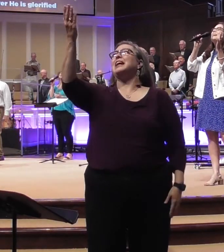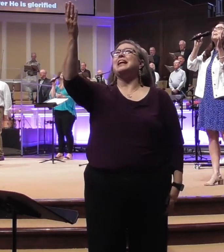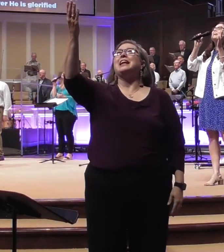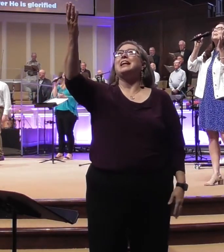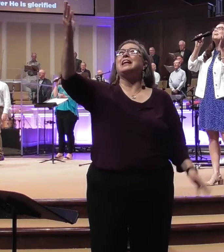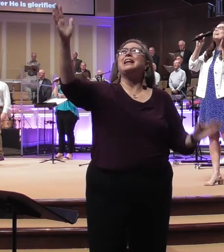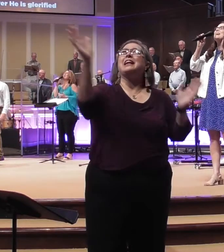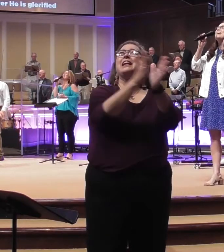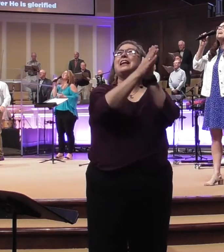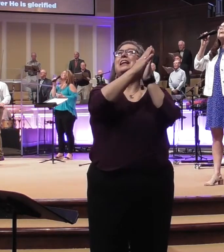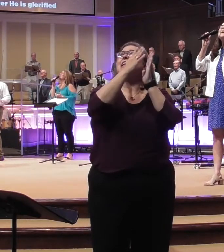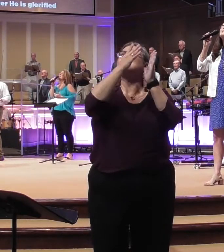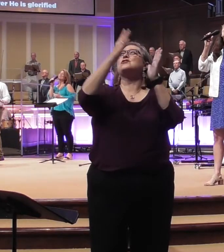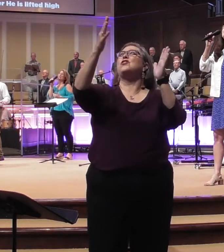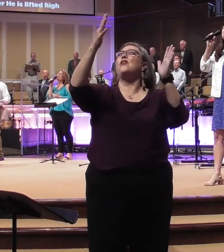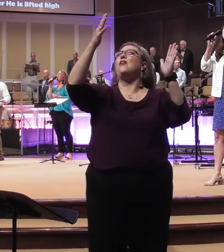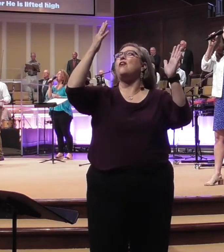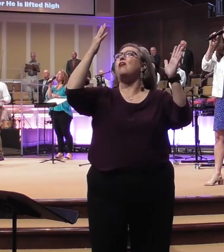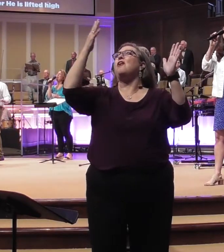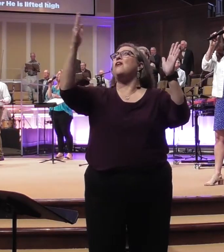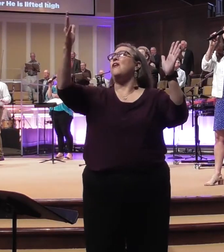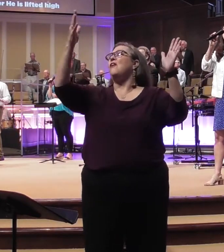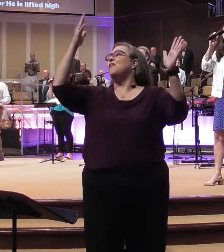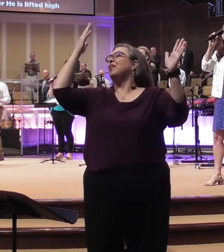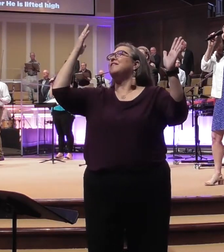Forever he is